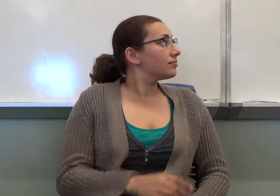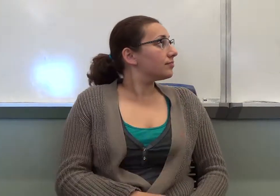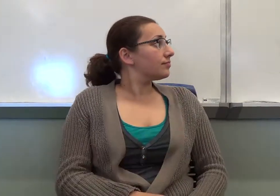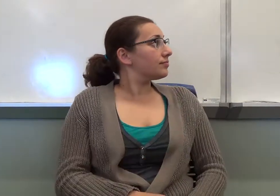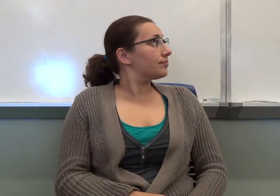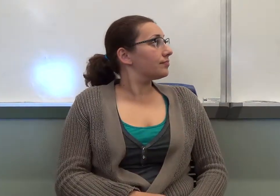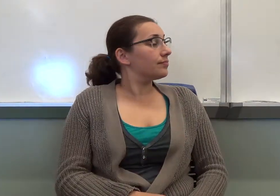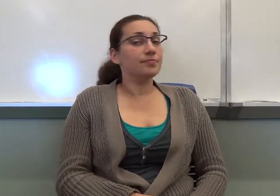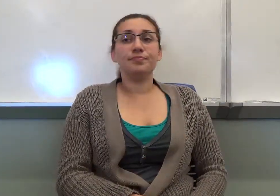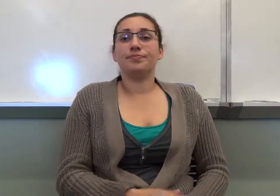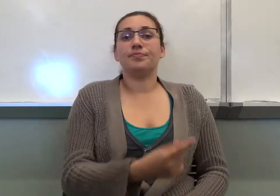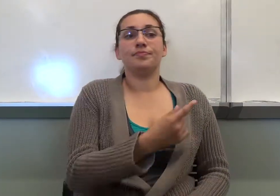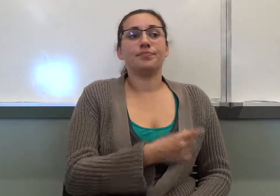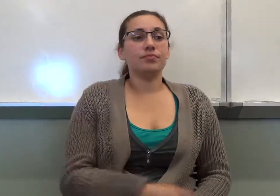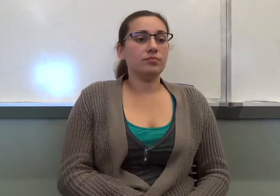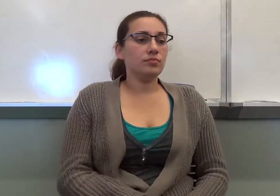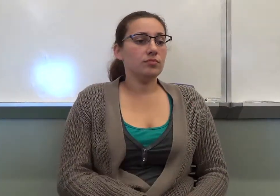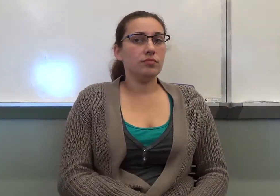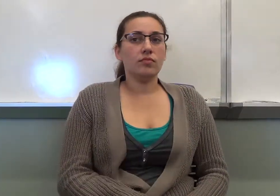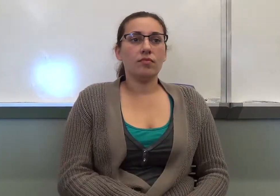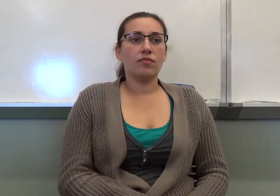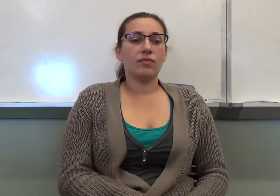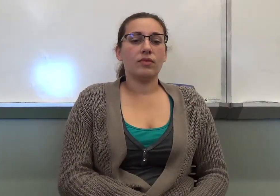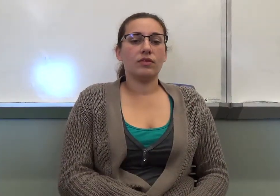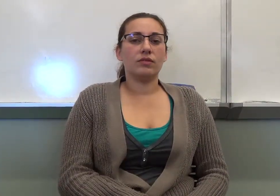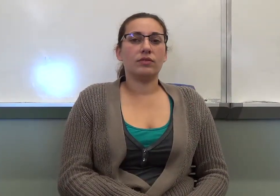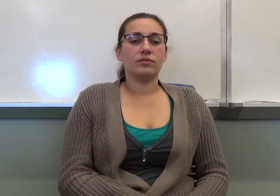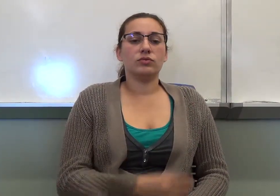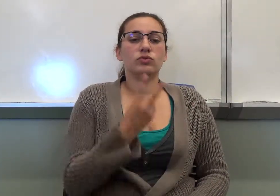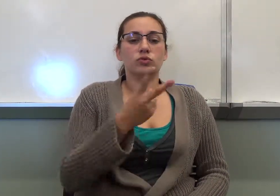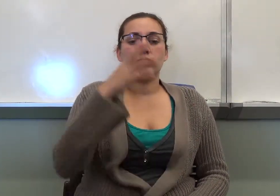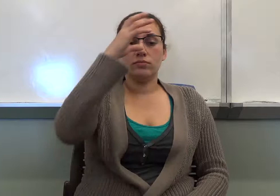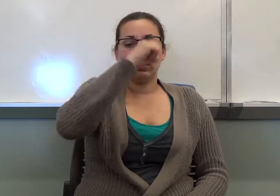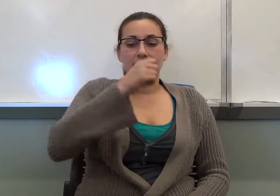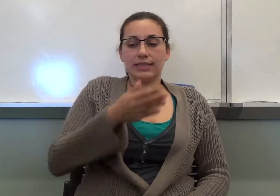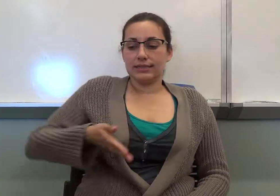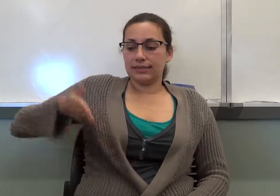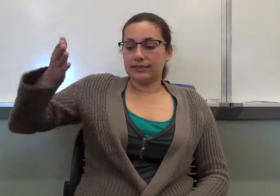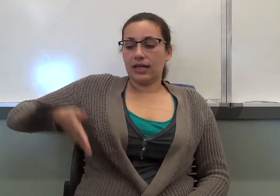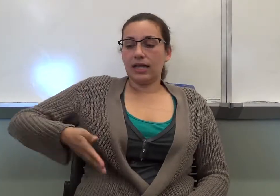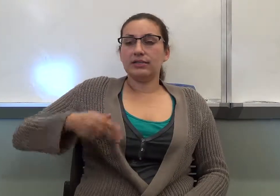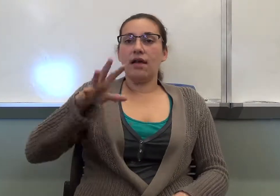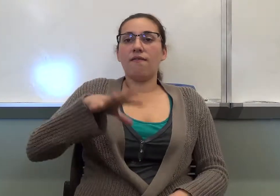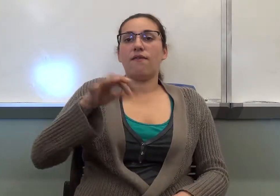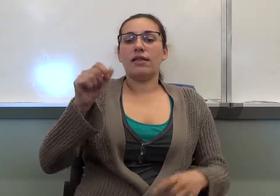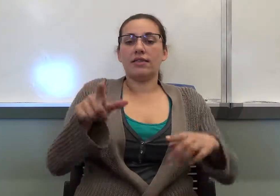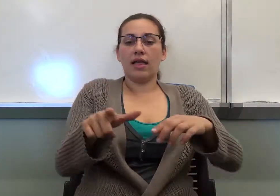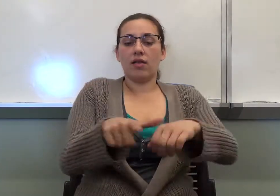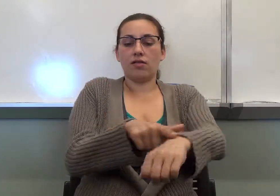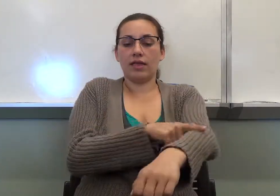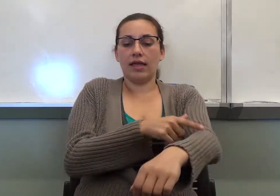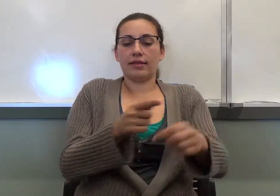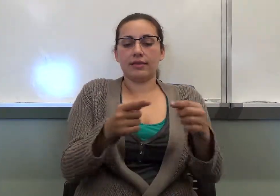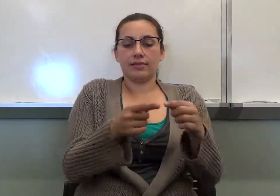Alrighty, it says, find the lengths of the 2 missing sides, labeled X and Y, then find the perimeter of the figure.